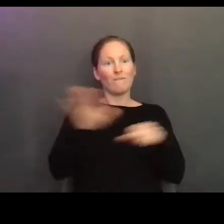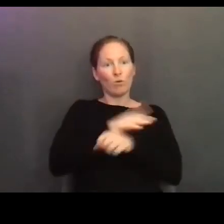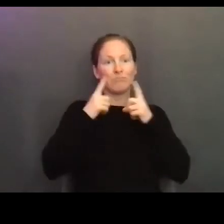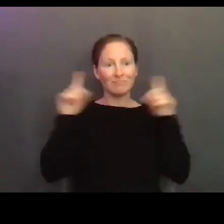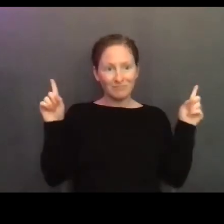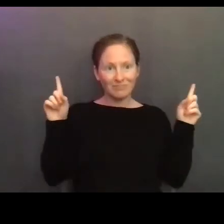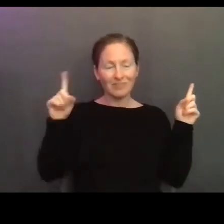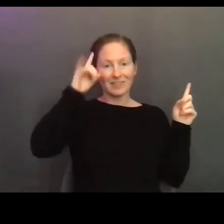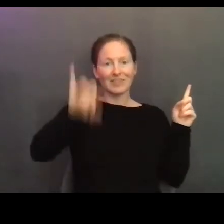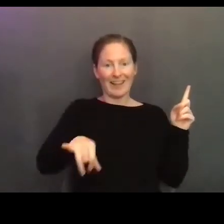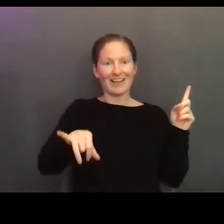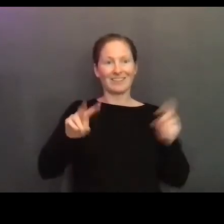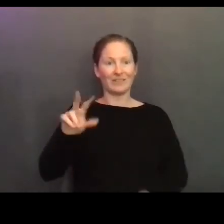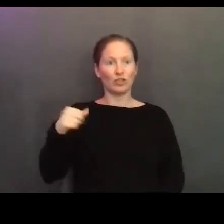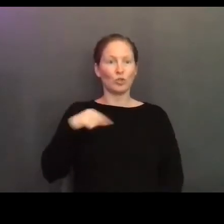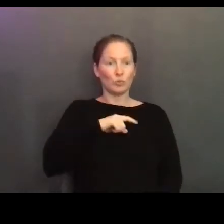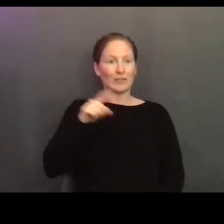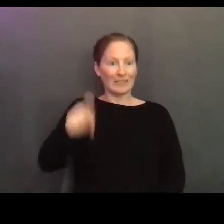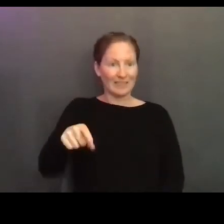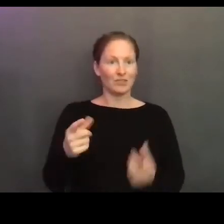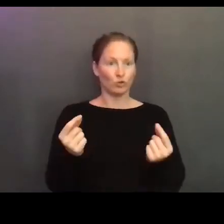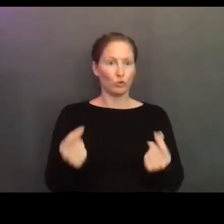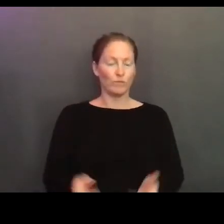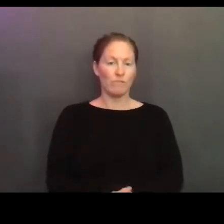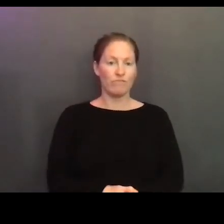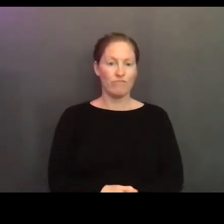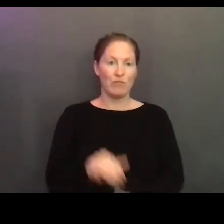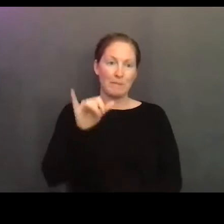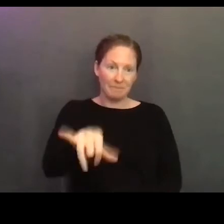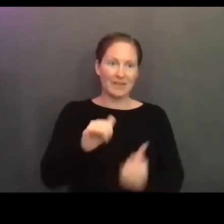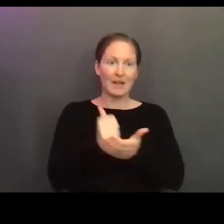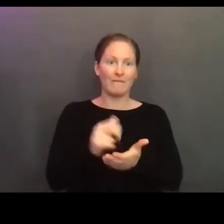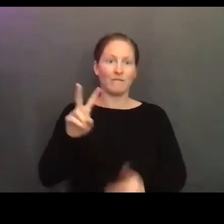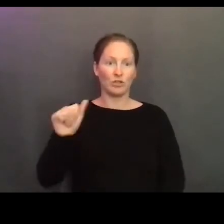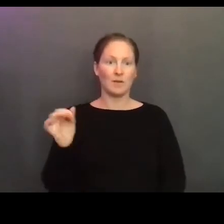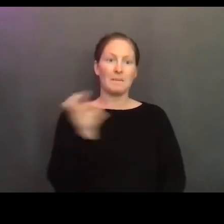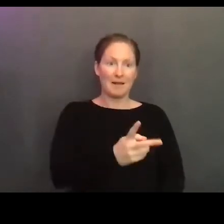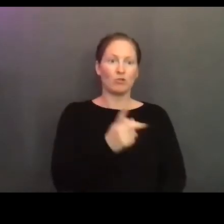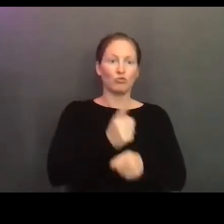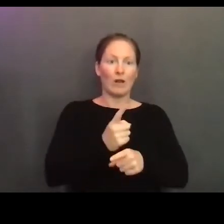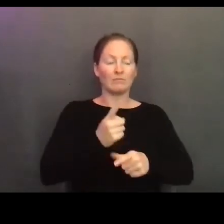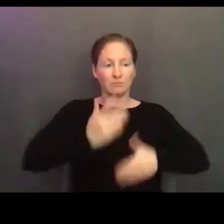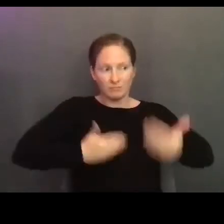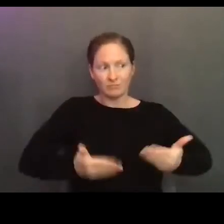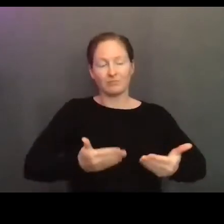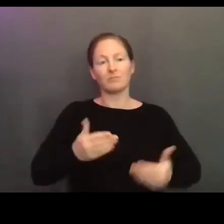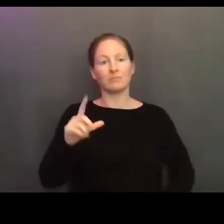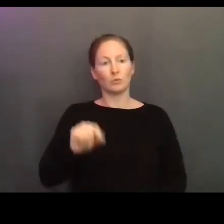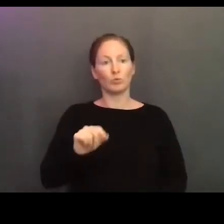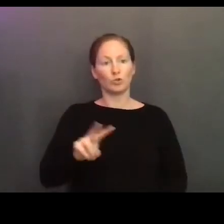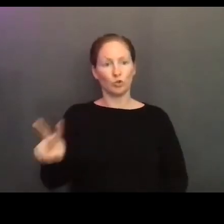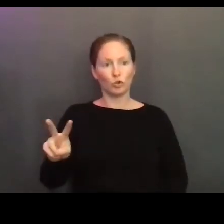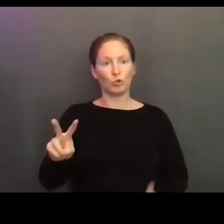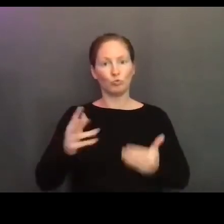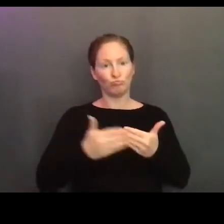think that's truly what Virginia needs to be. And that's what will get Virginia back on the right track. as we go forward in 2022 and for decades